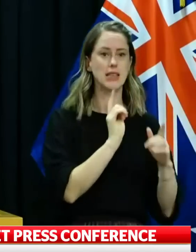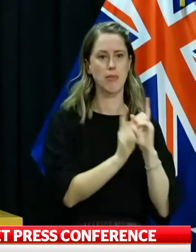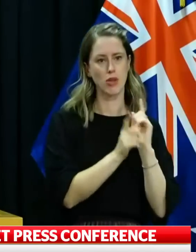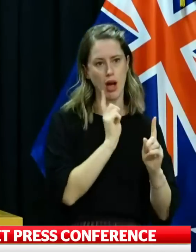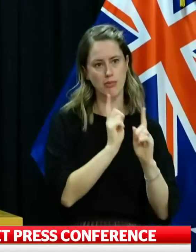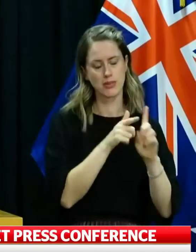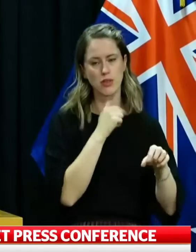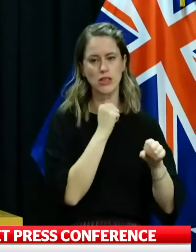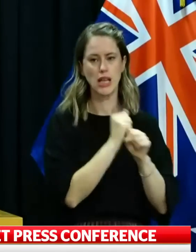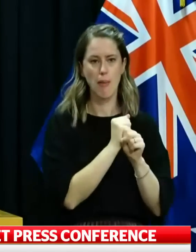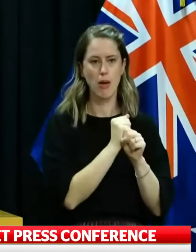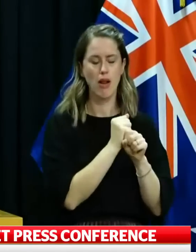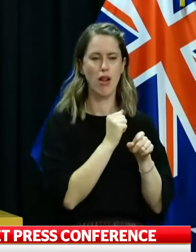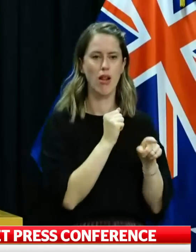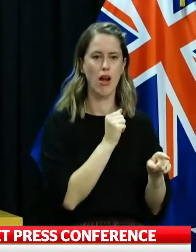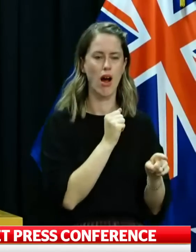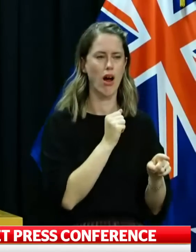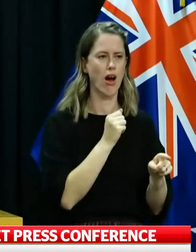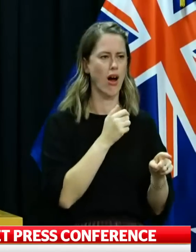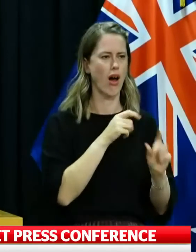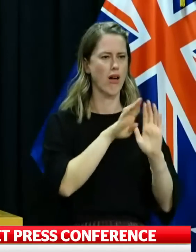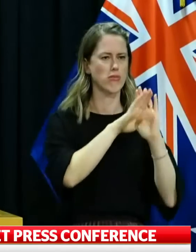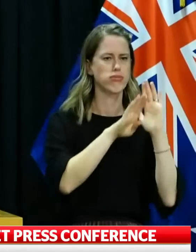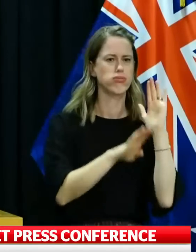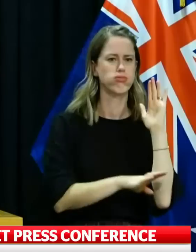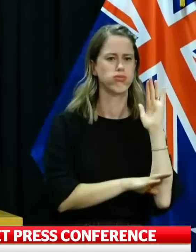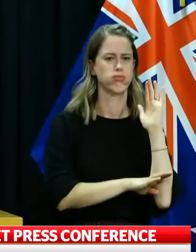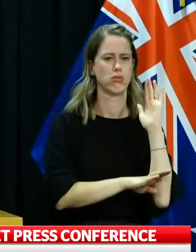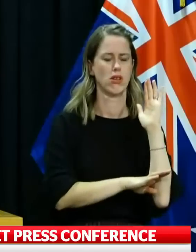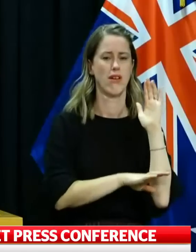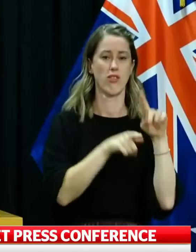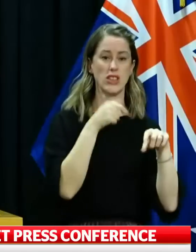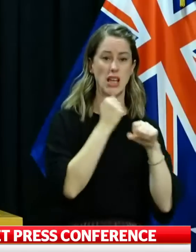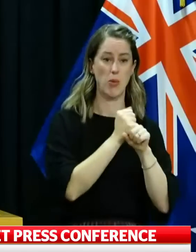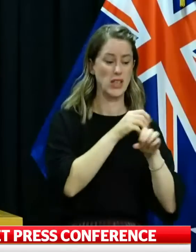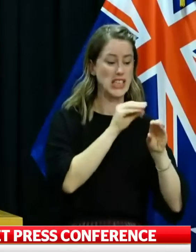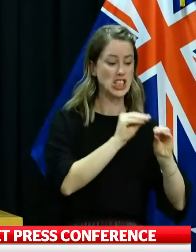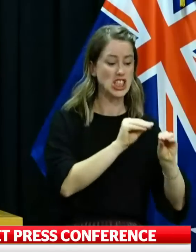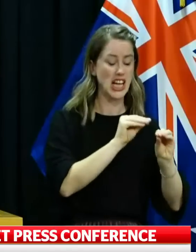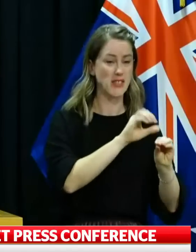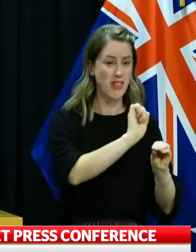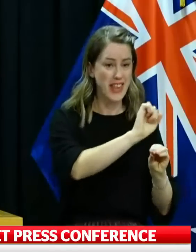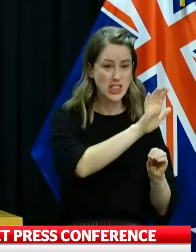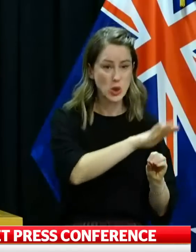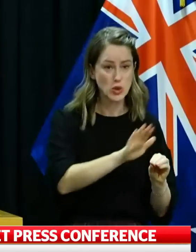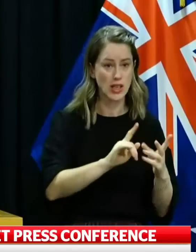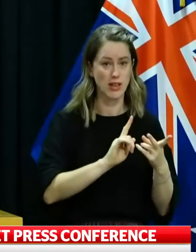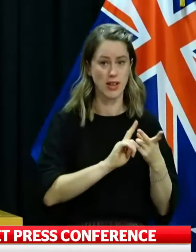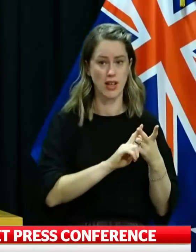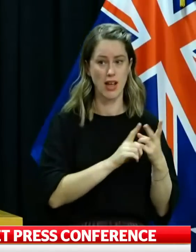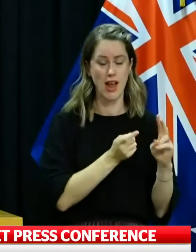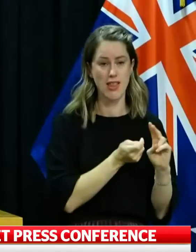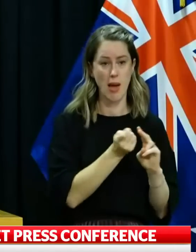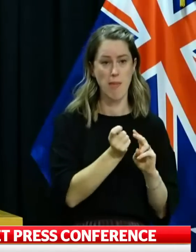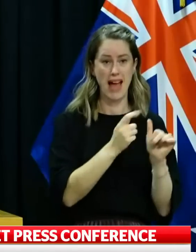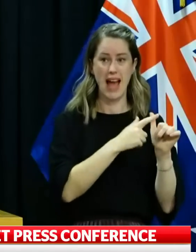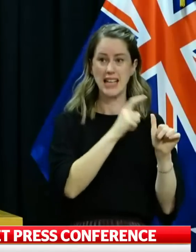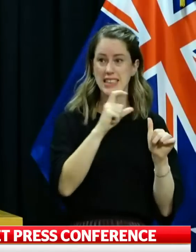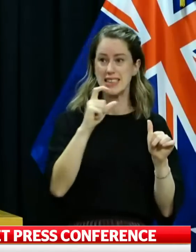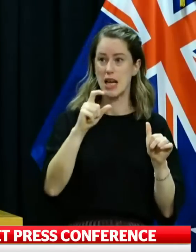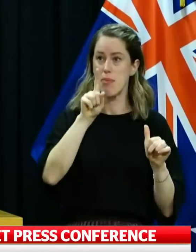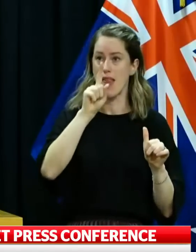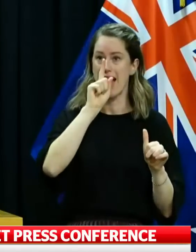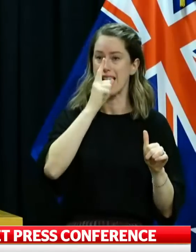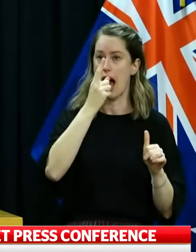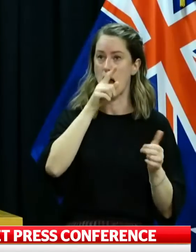for instance, in a disadvantaged position when it comes to education for their kids. It means they pay the equivalent of ACC but can't draw down